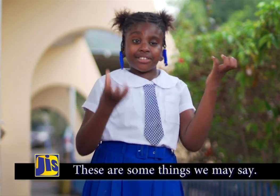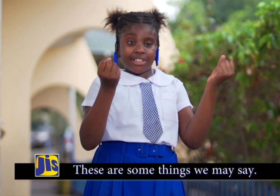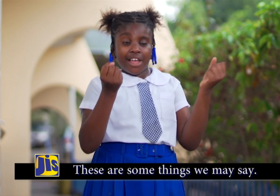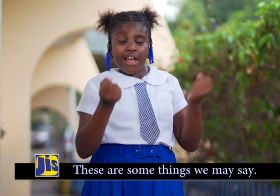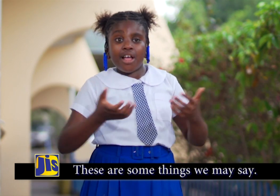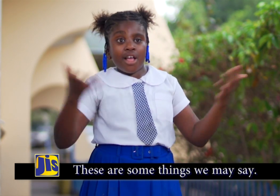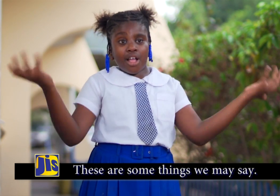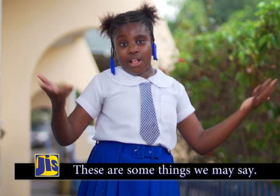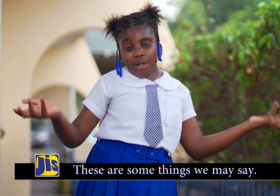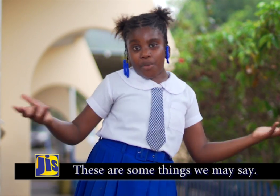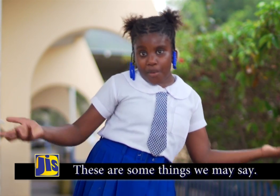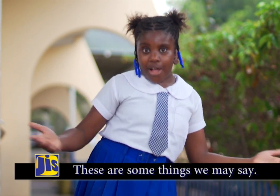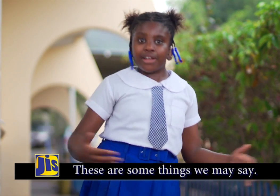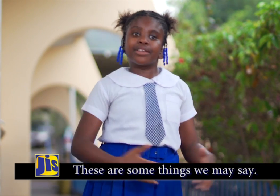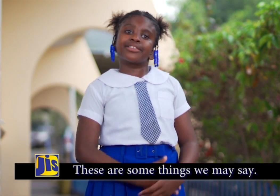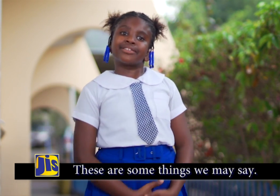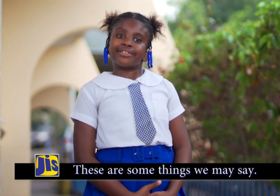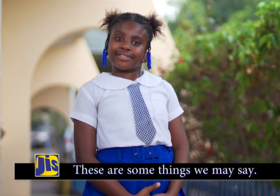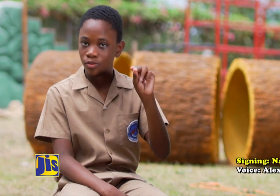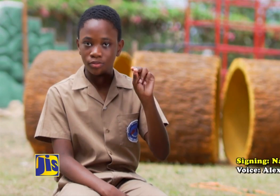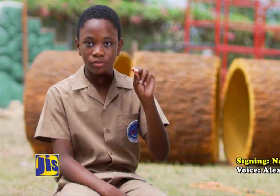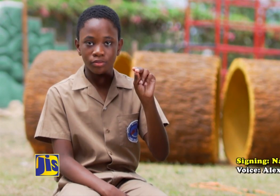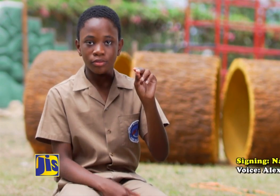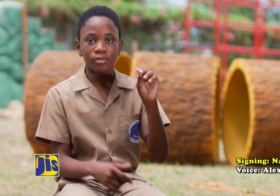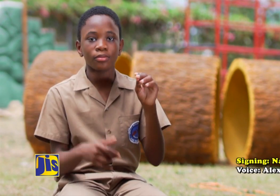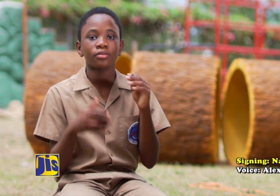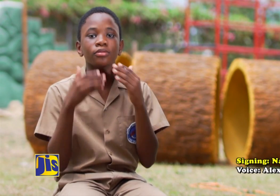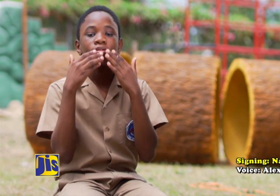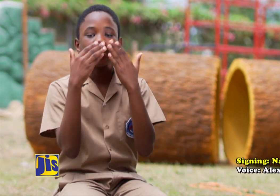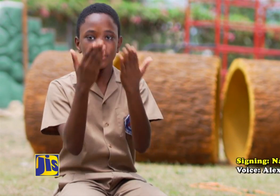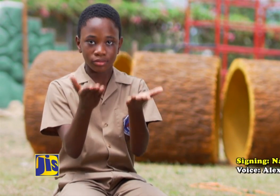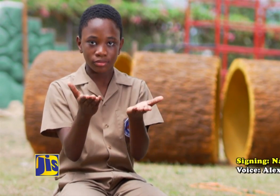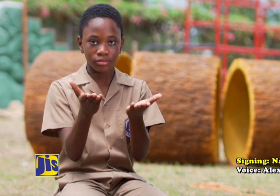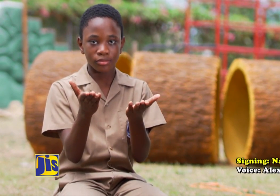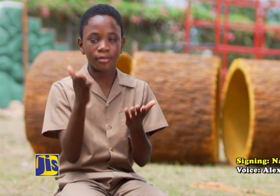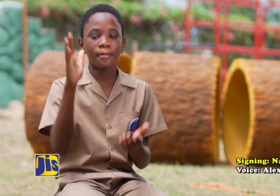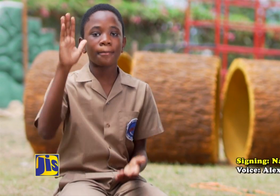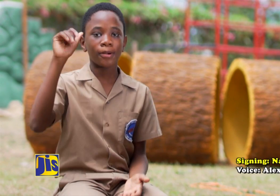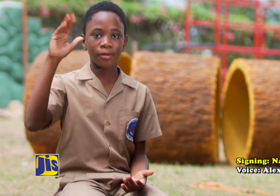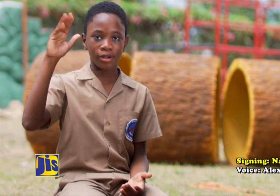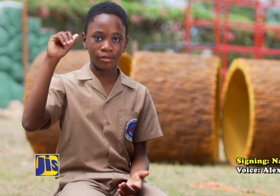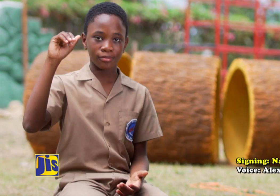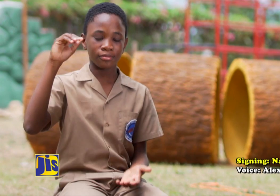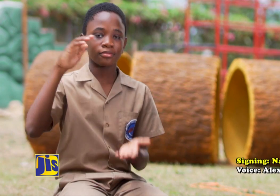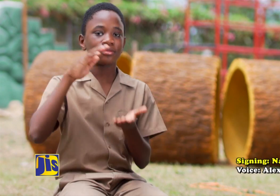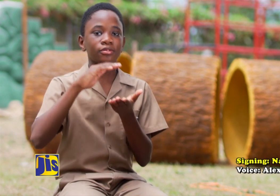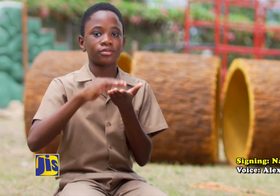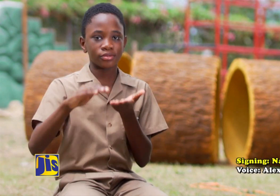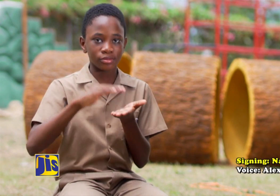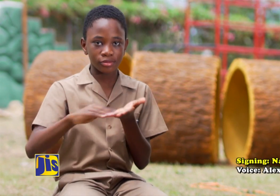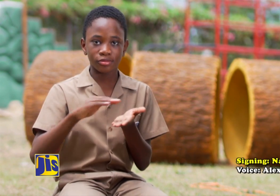some things we may say. No. Thank you. Goodbye. Excuse